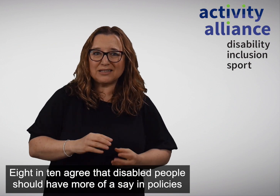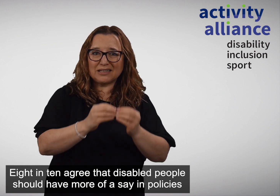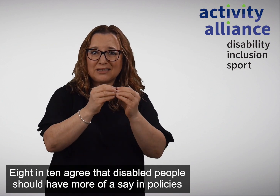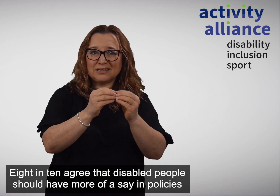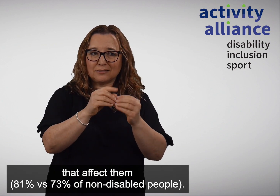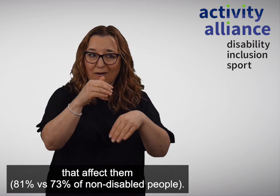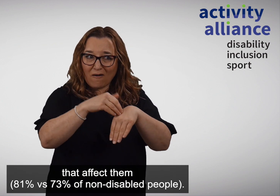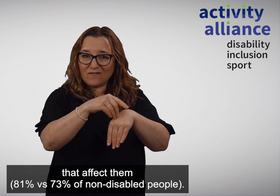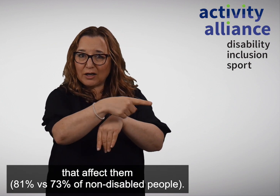them.